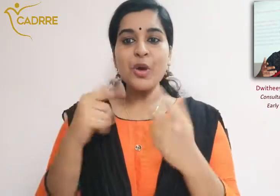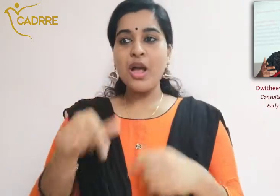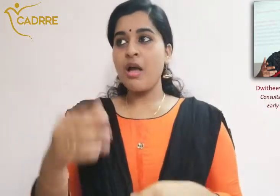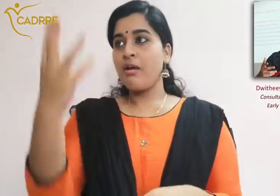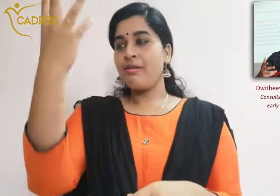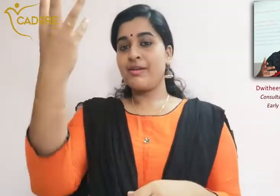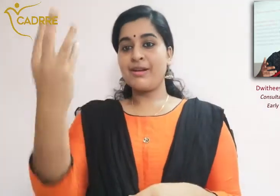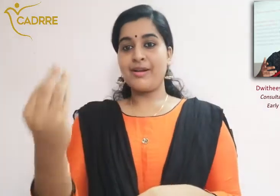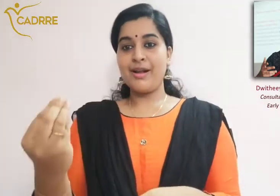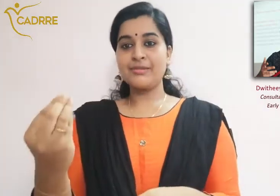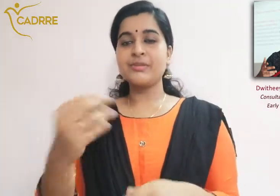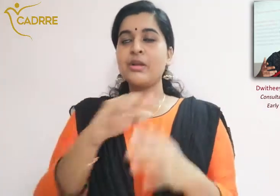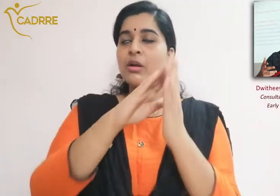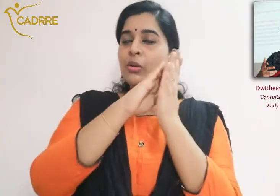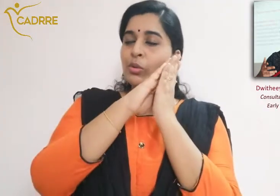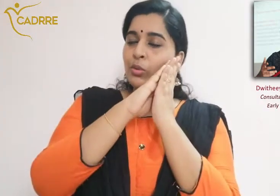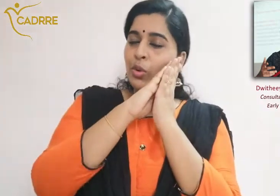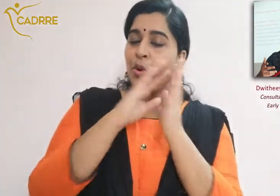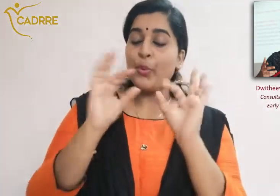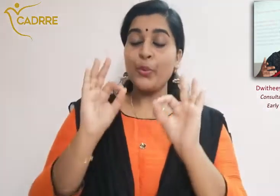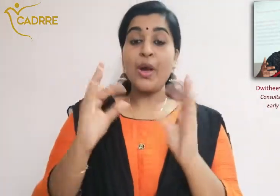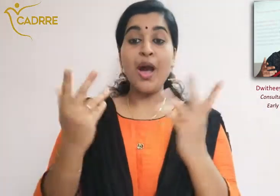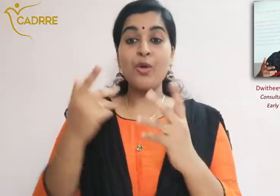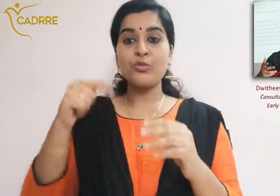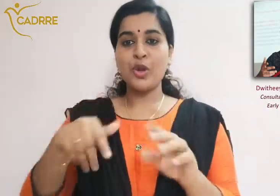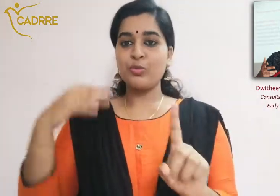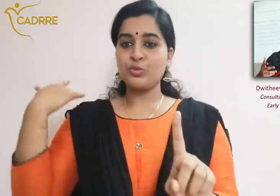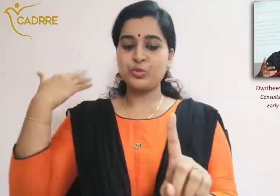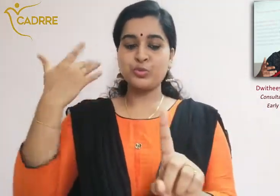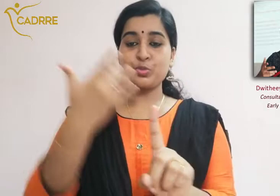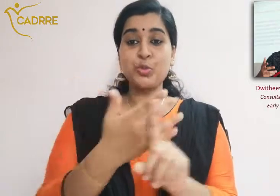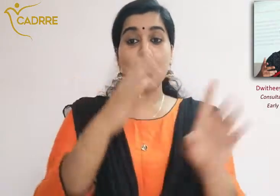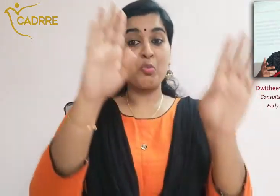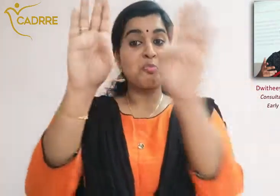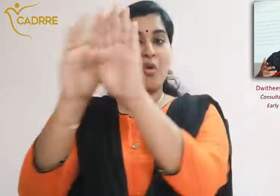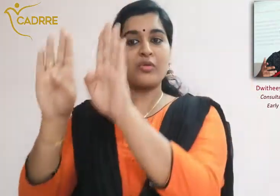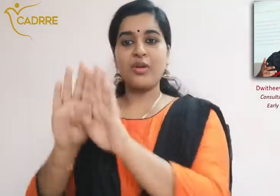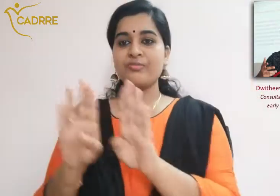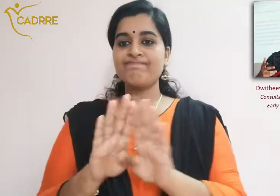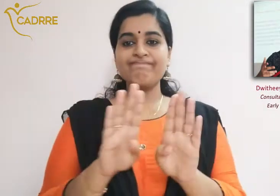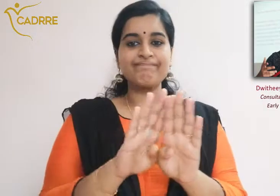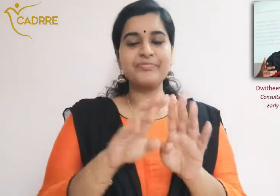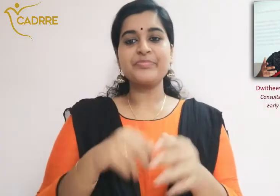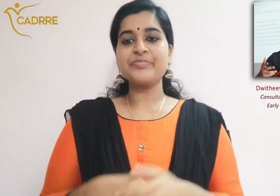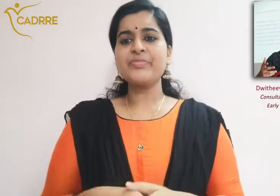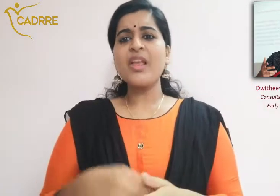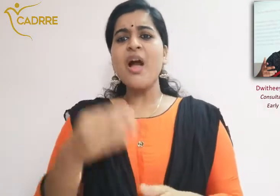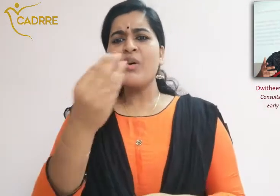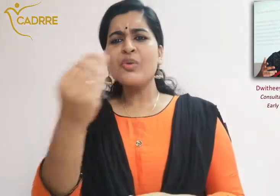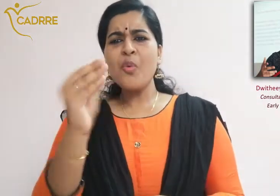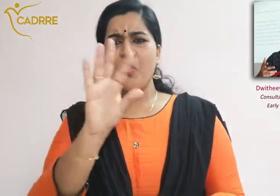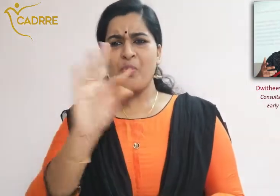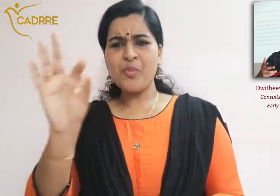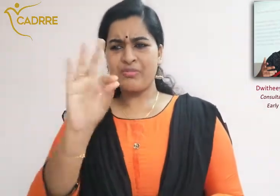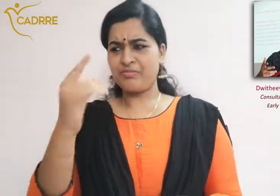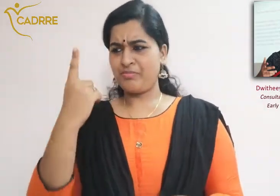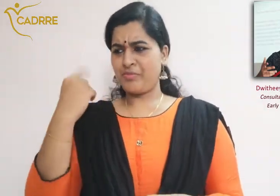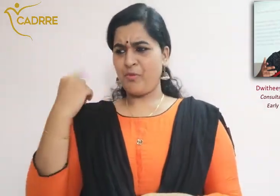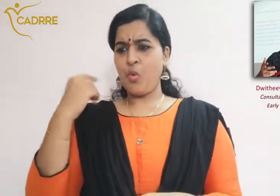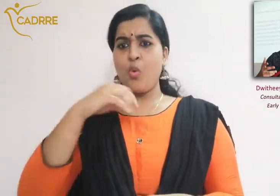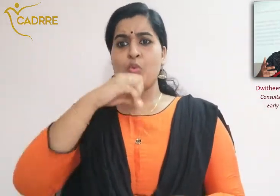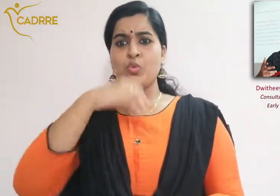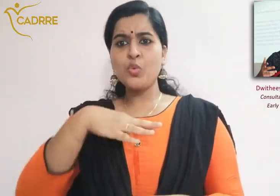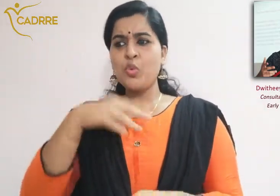And that would be regarding how to get a good sleep during this lockdown period. Since the last few